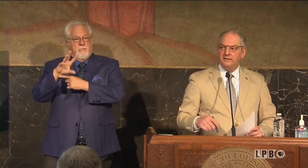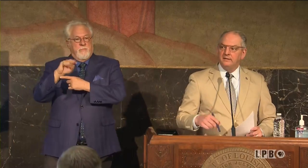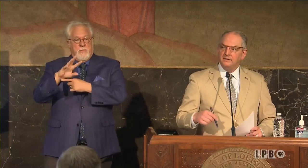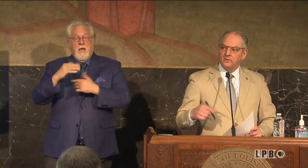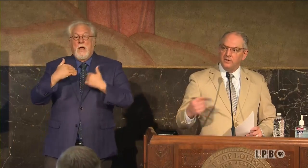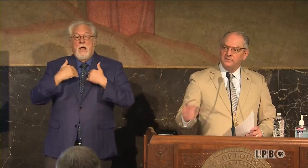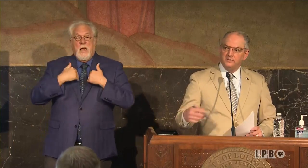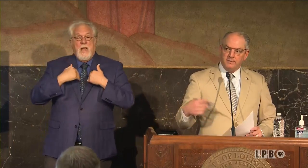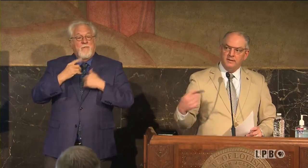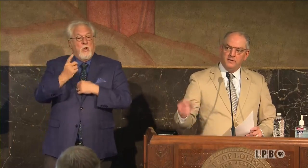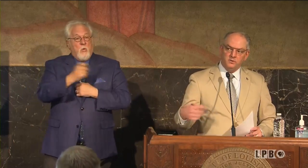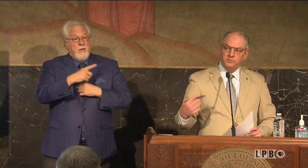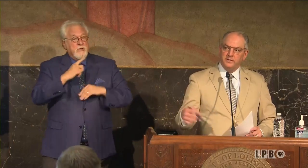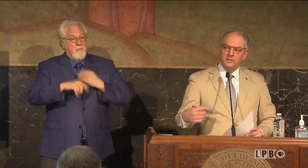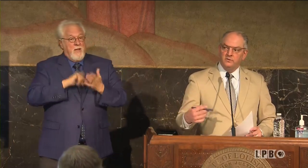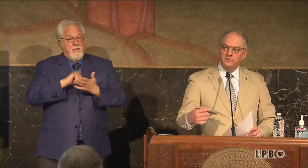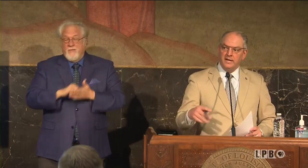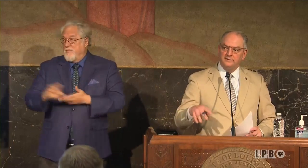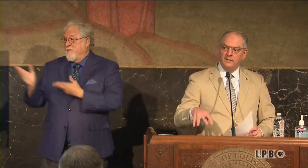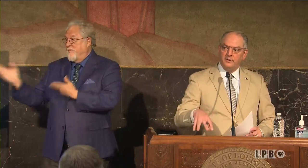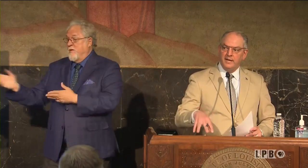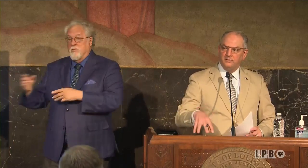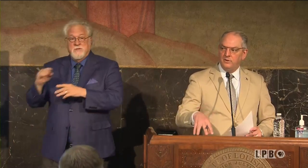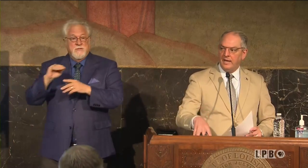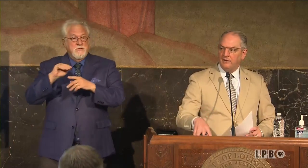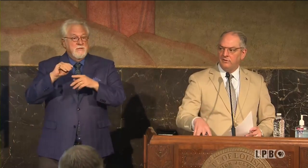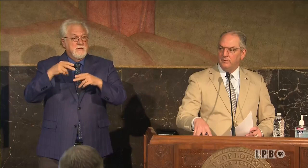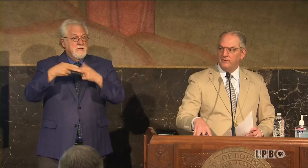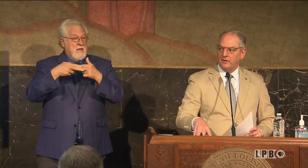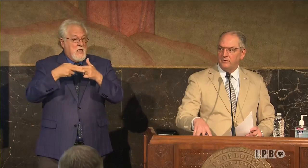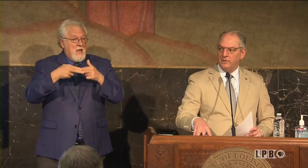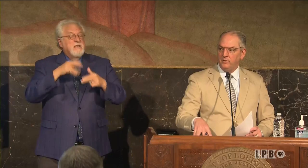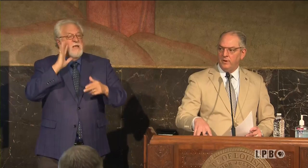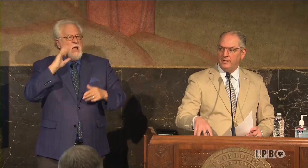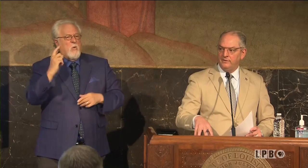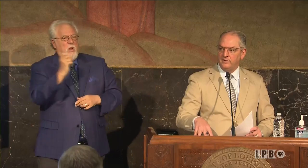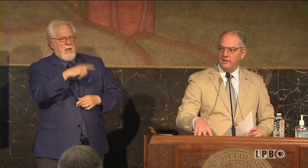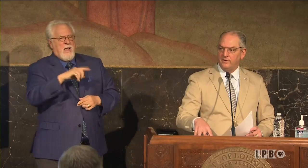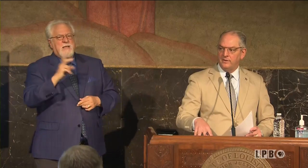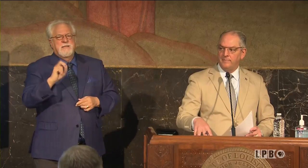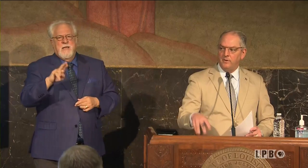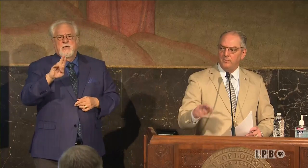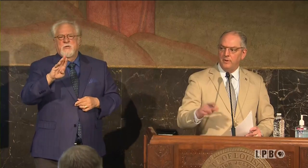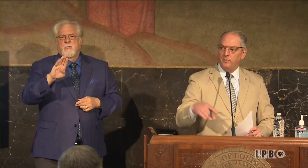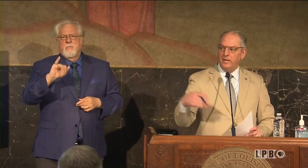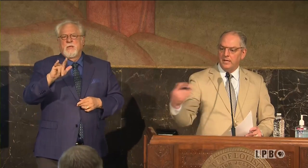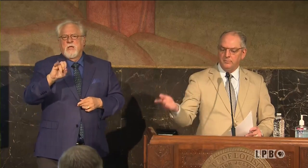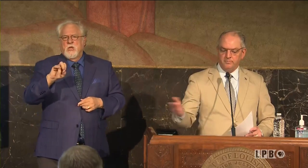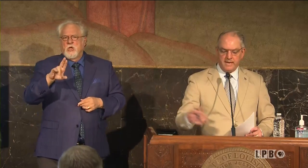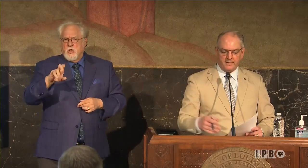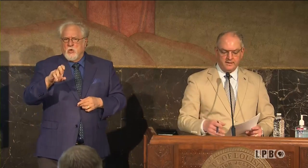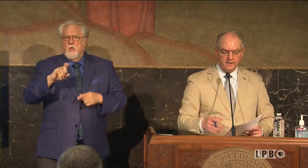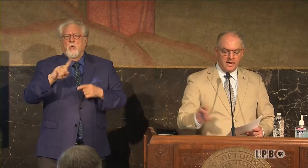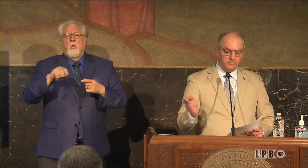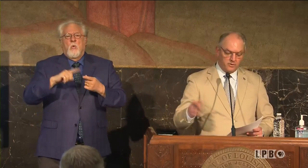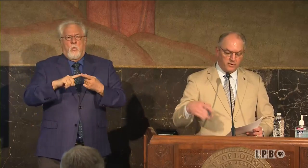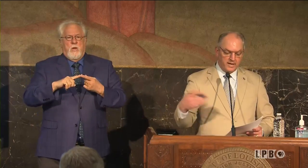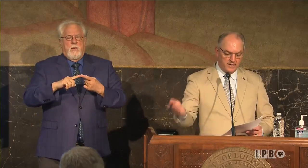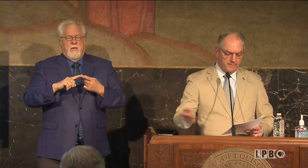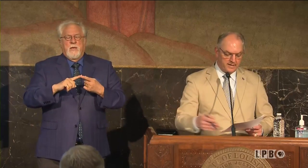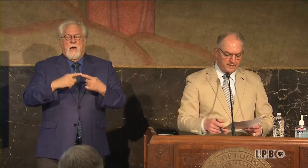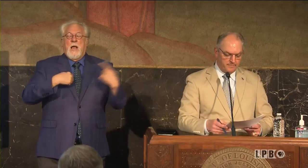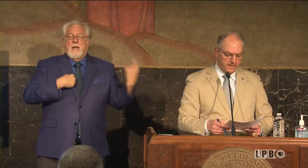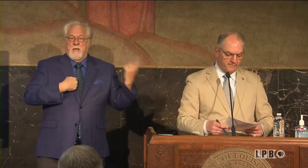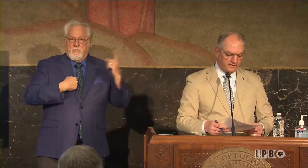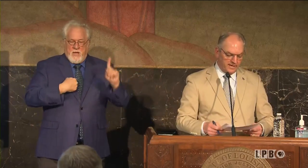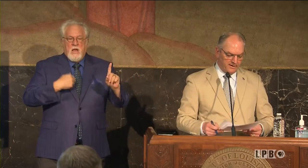got questions about those particular slides, I would ask you to ask them of Dr. Bu while he's here at the podium. When he comes back, when I